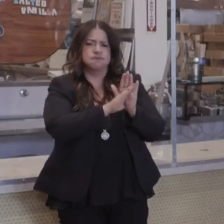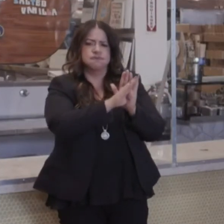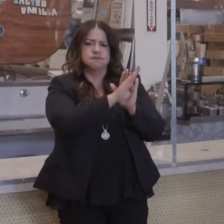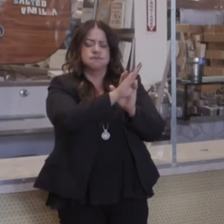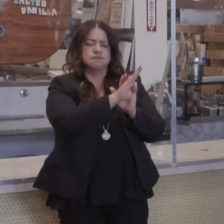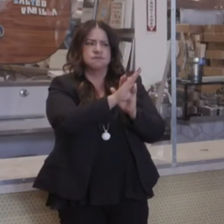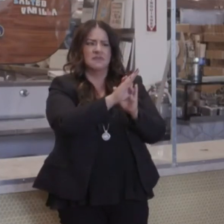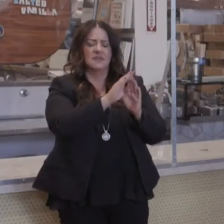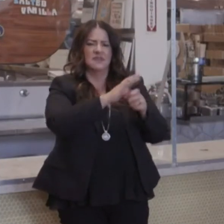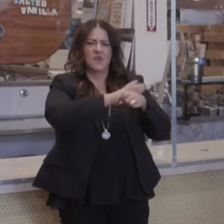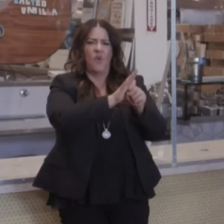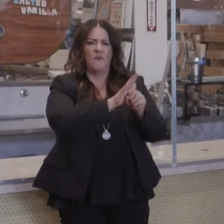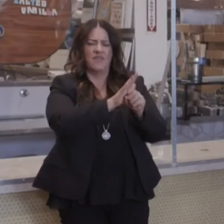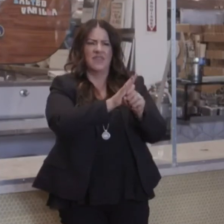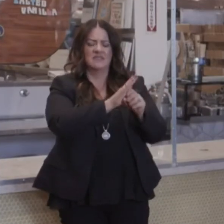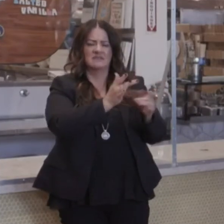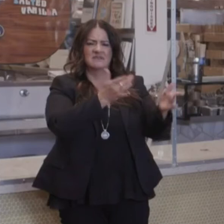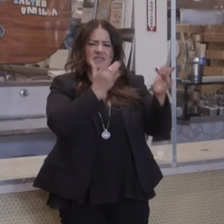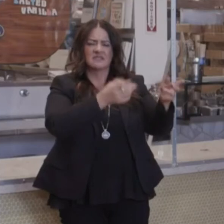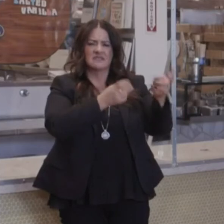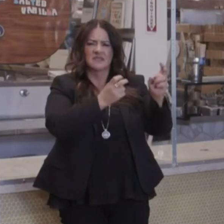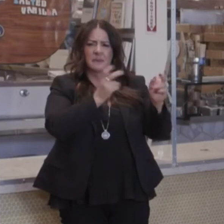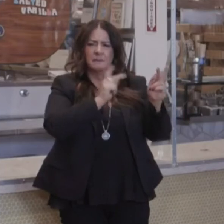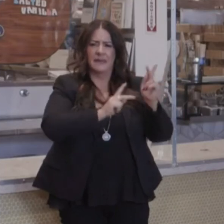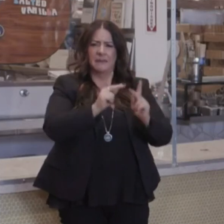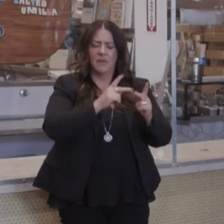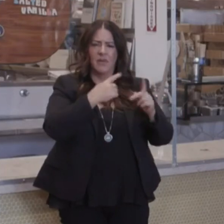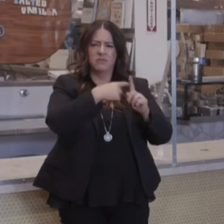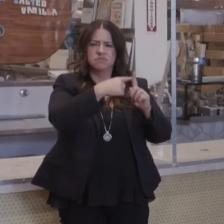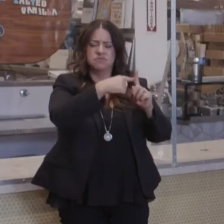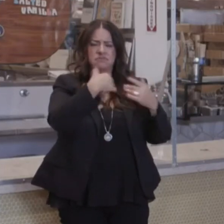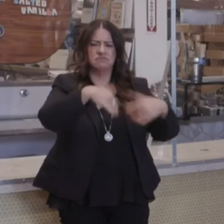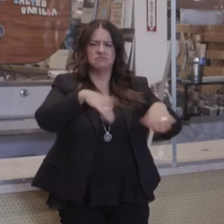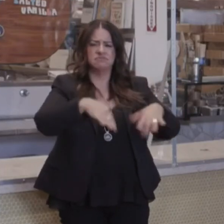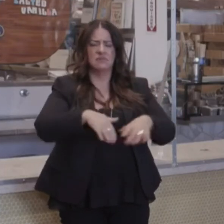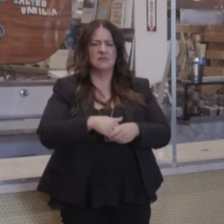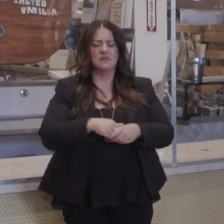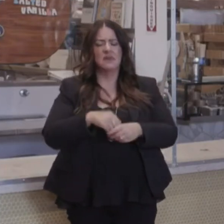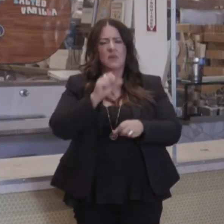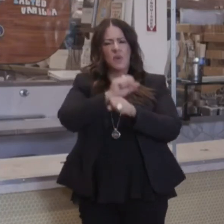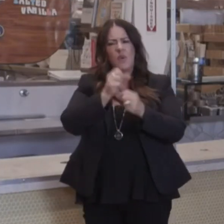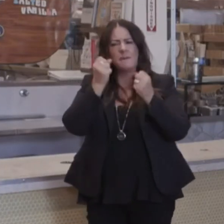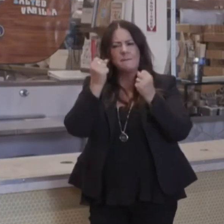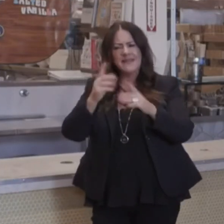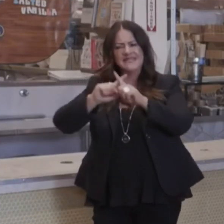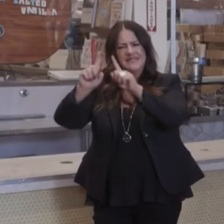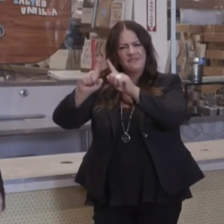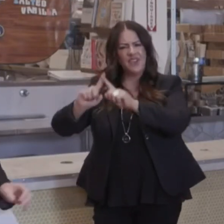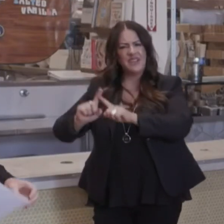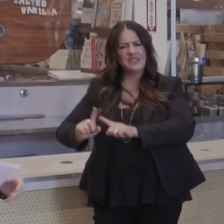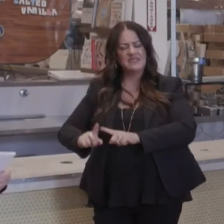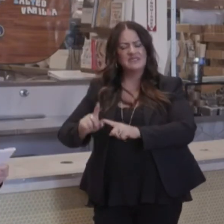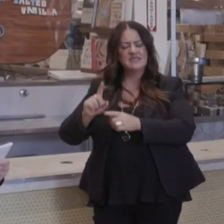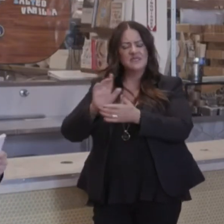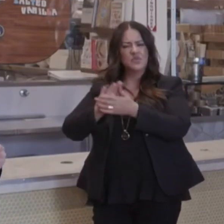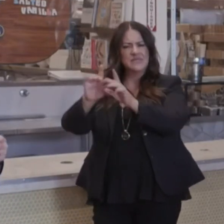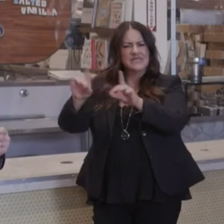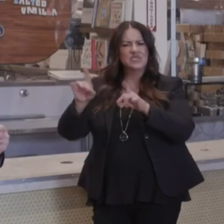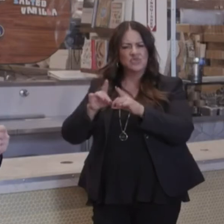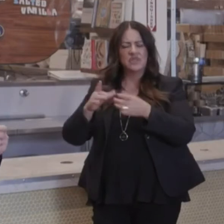was just a number of weeks ago we were working with other jurisdictions across the country to get mobile